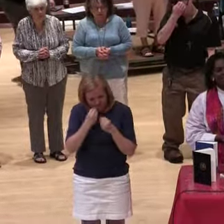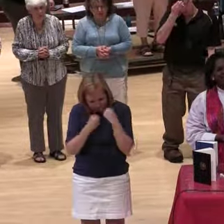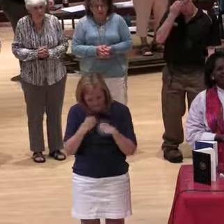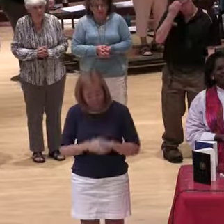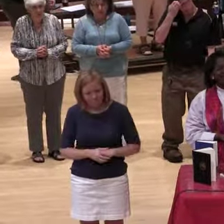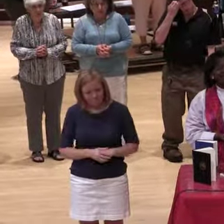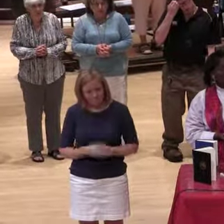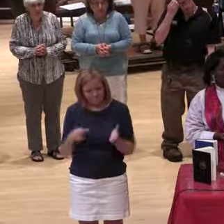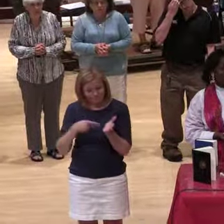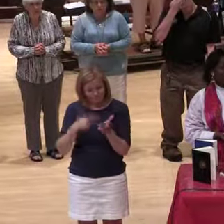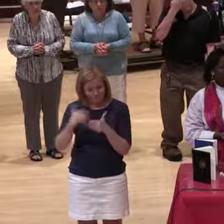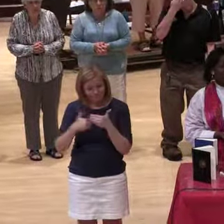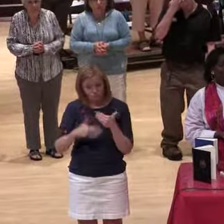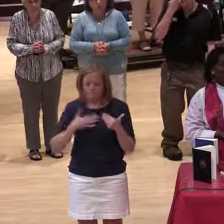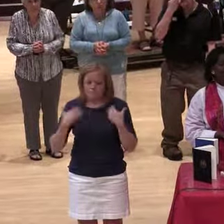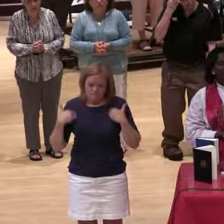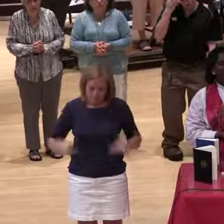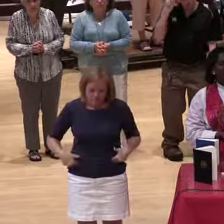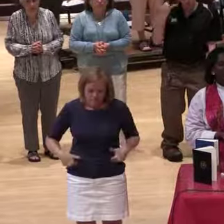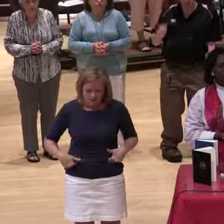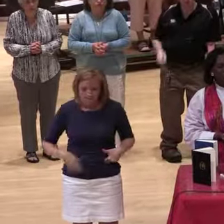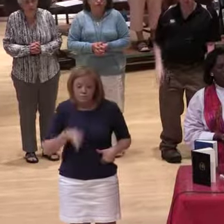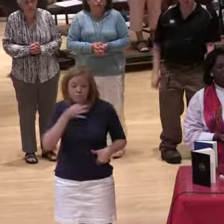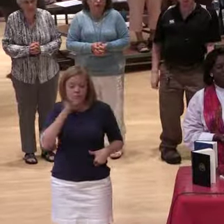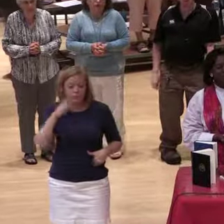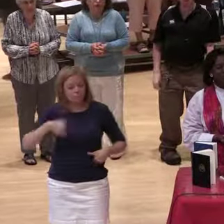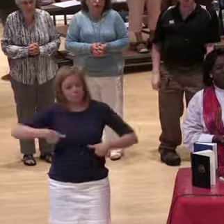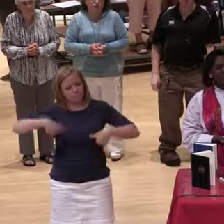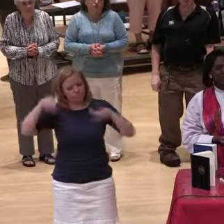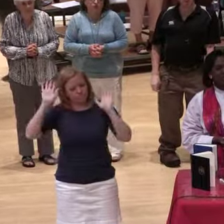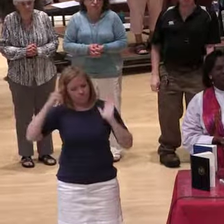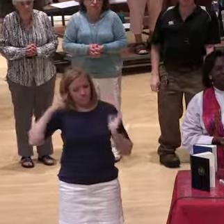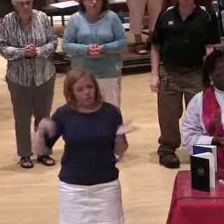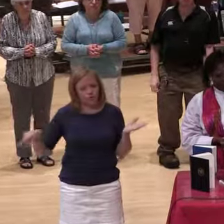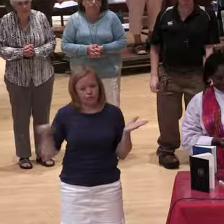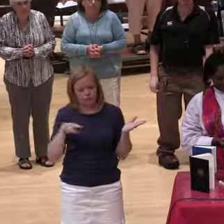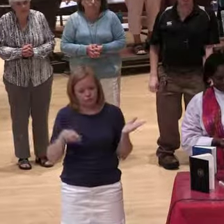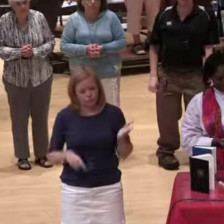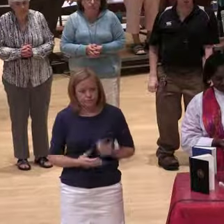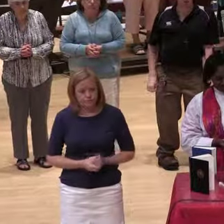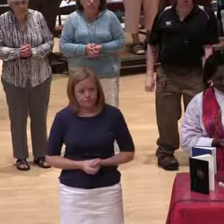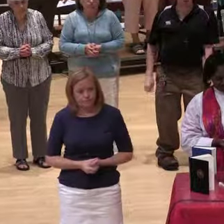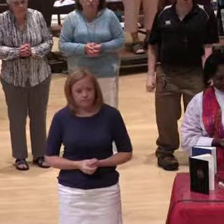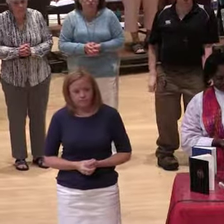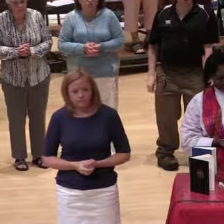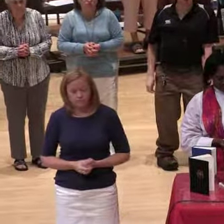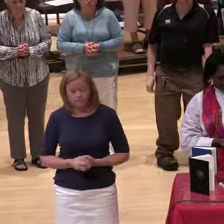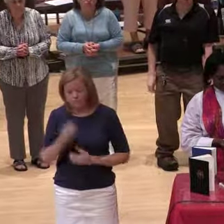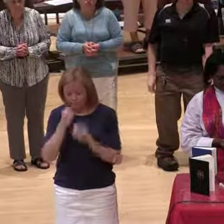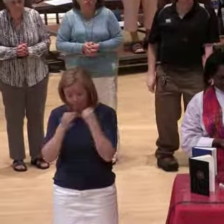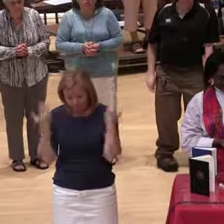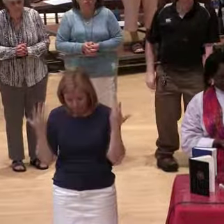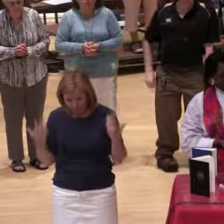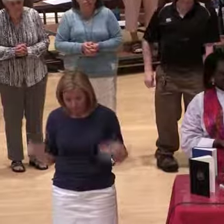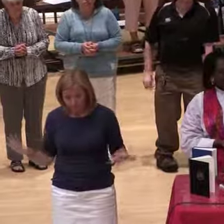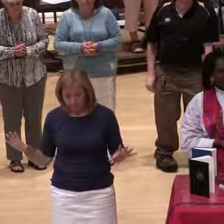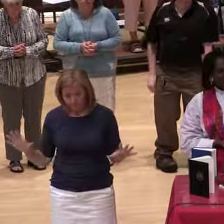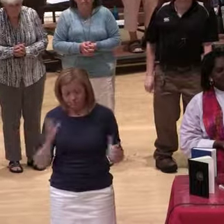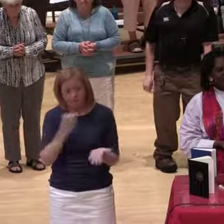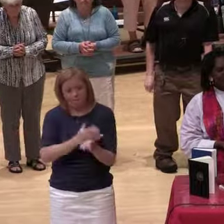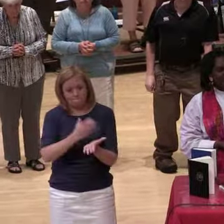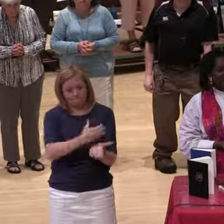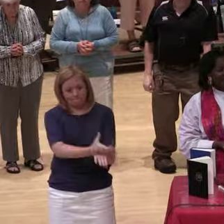it. This is my body, which will be given up for you." When supper was ended, he took